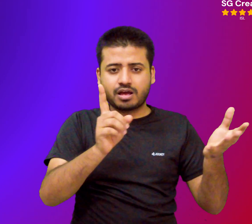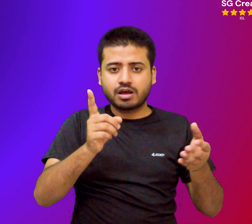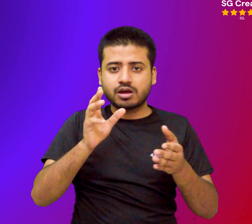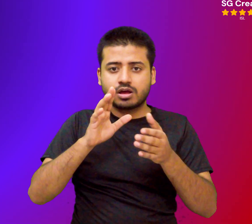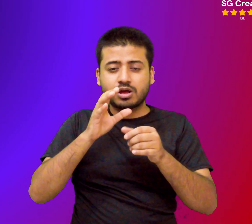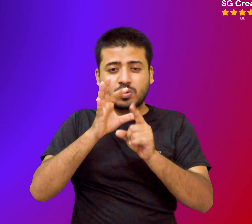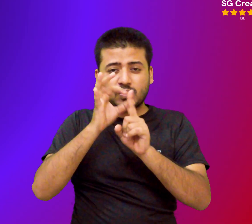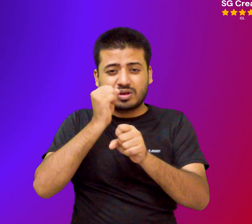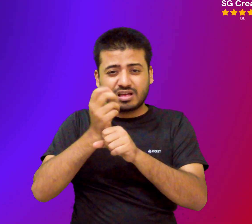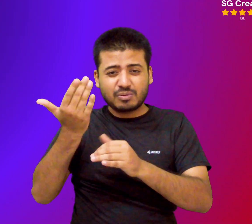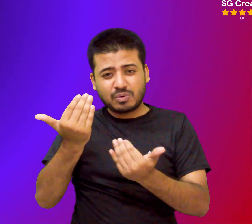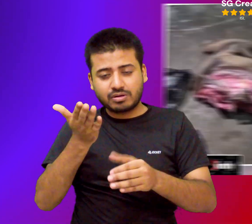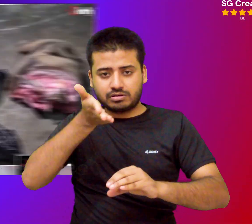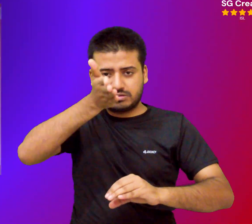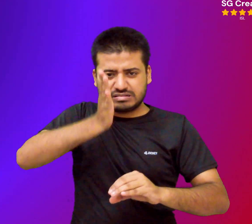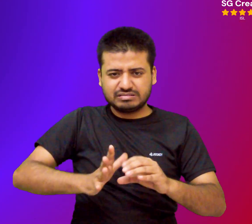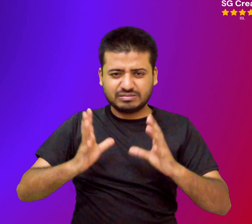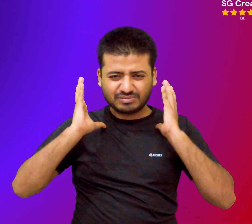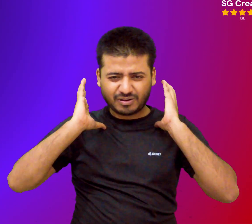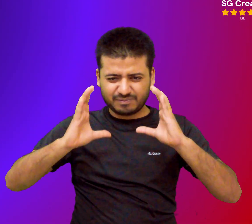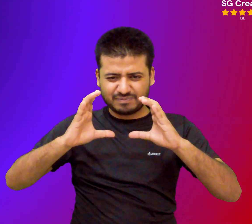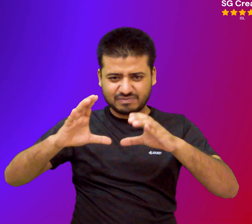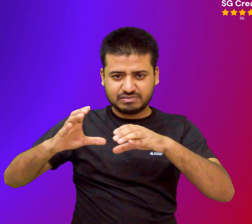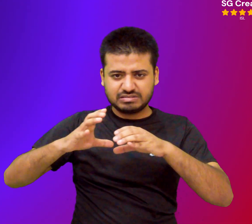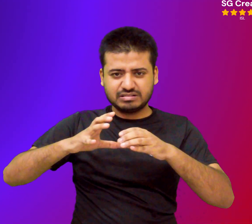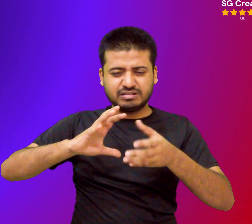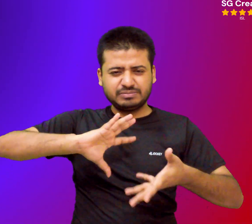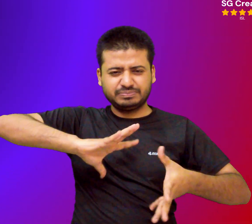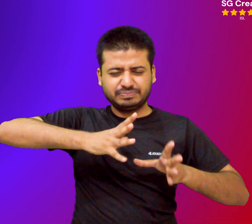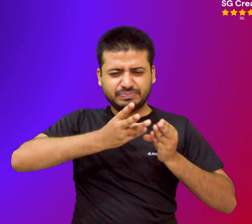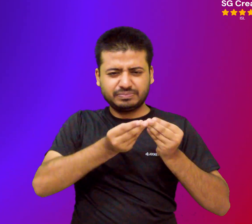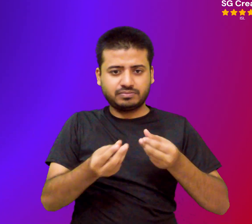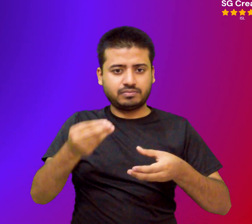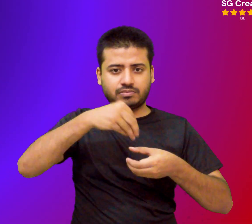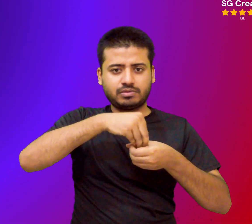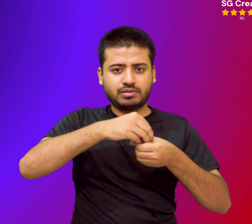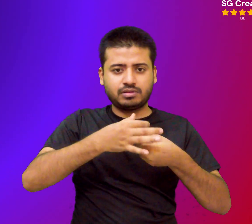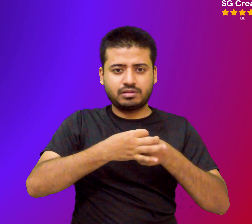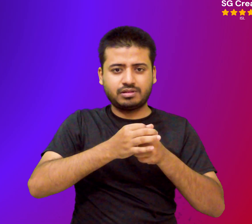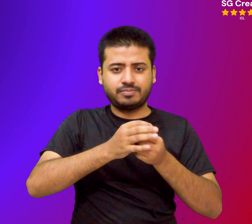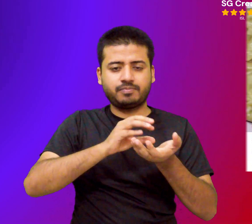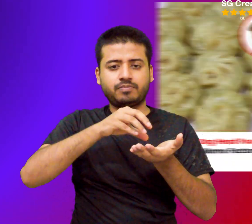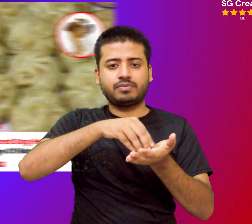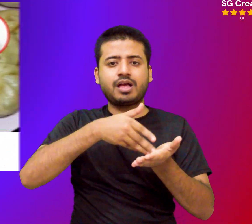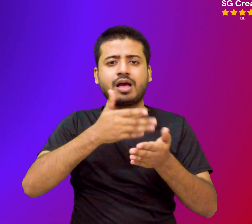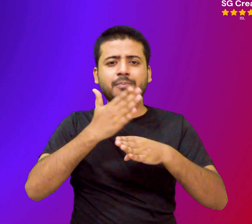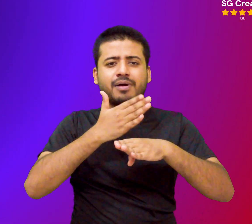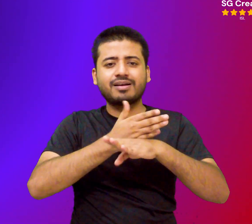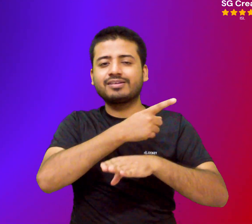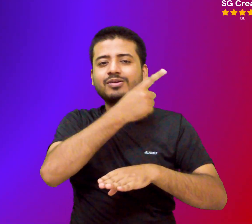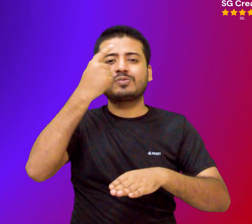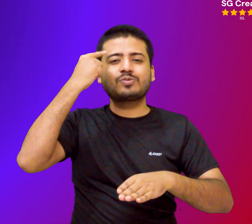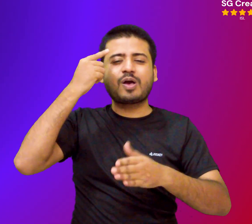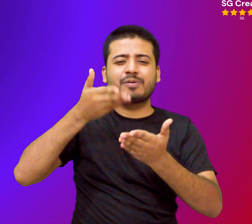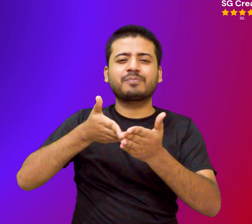products for 2 years to vendors in Chandigarh, Panchkula, and Kalka. During the raid, authorities also